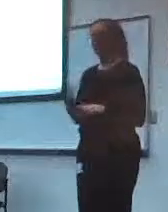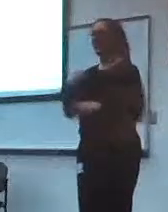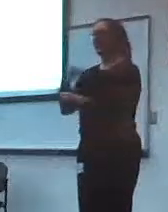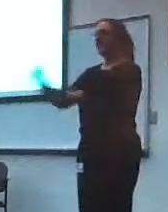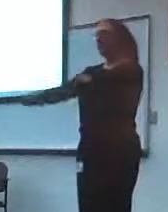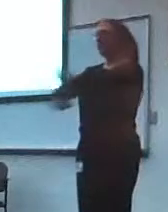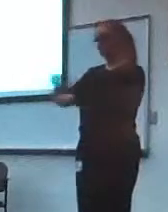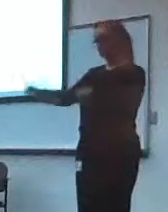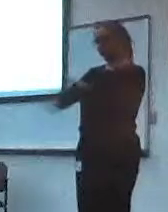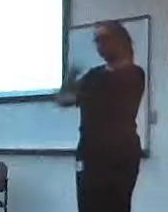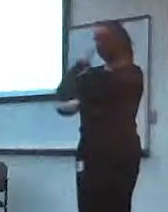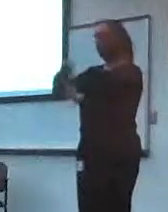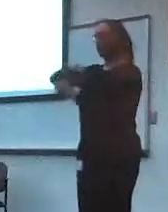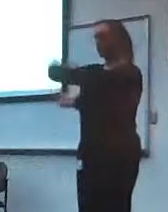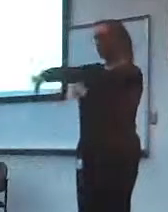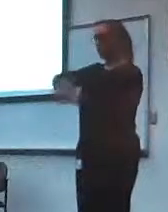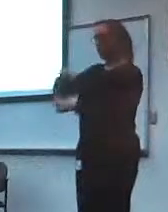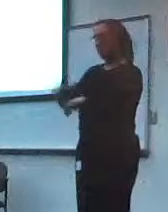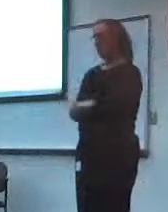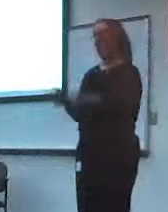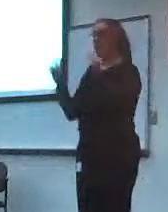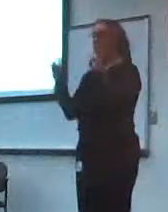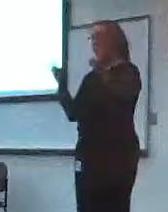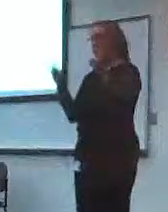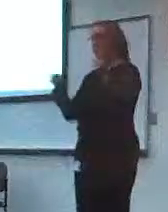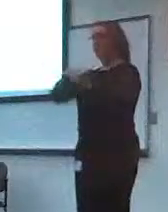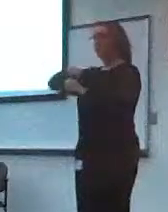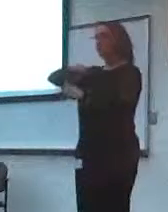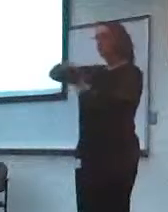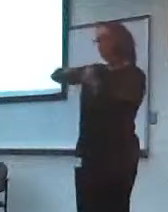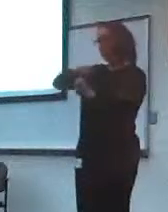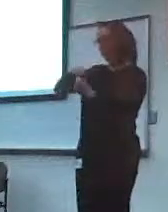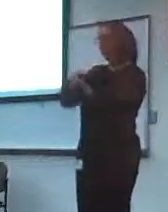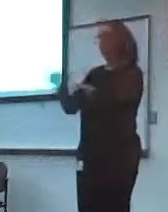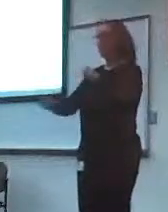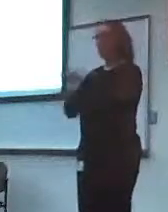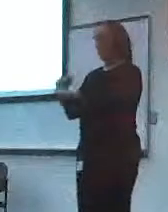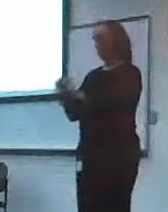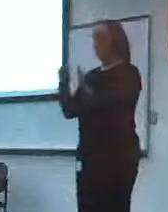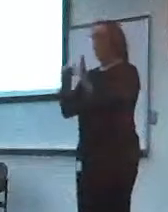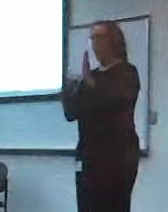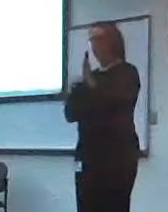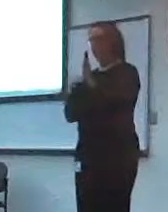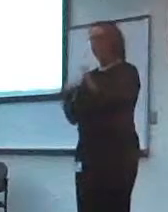Some believe that restorative justice in this situation does not benefit society.